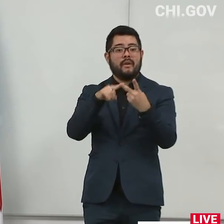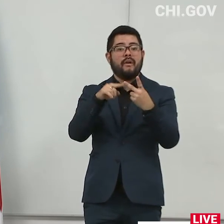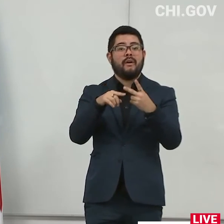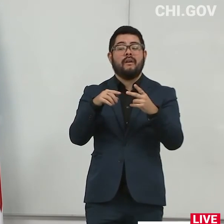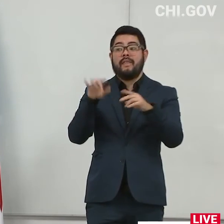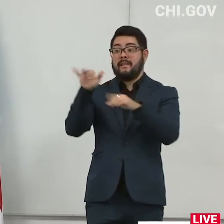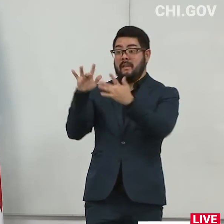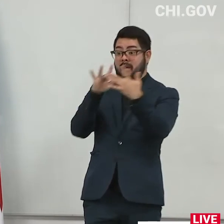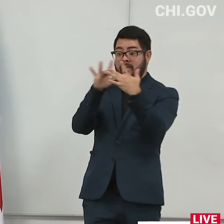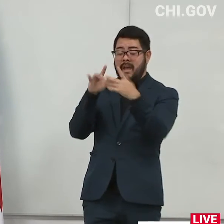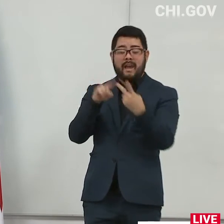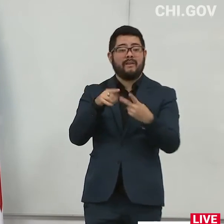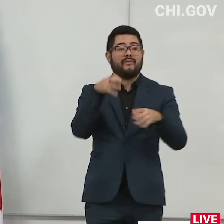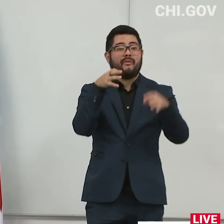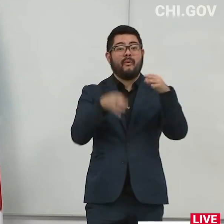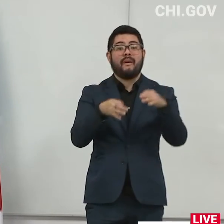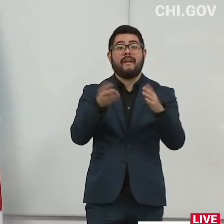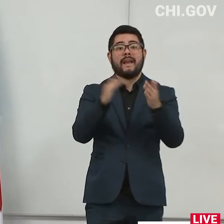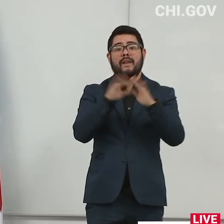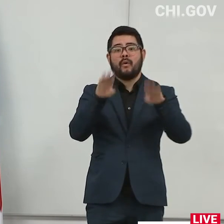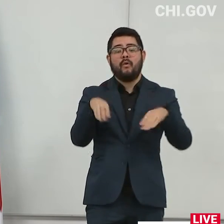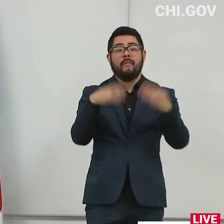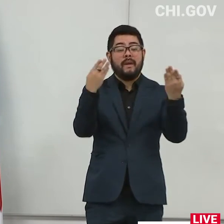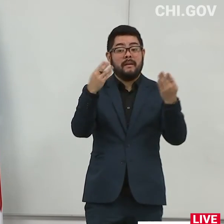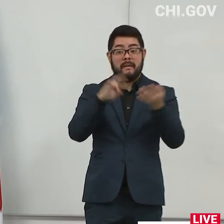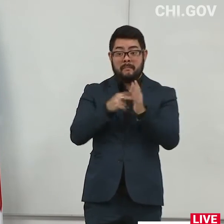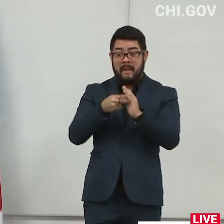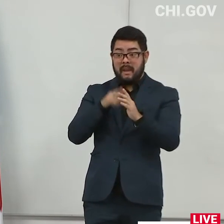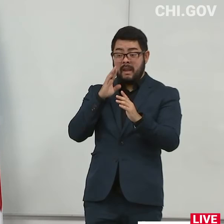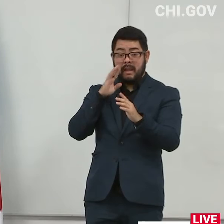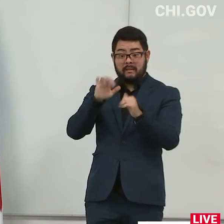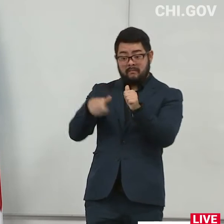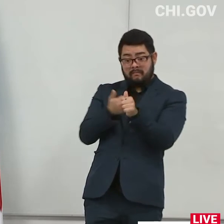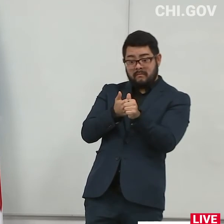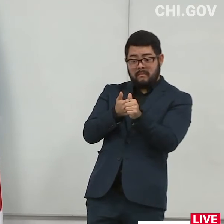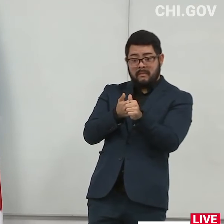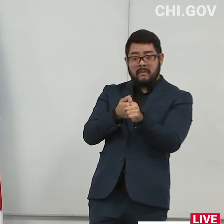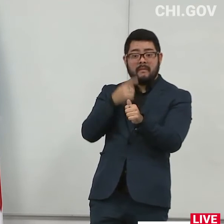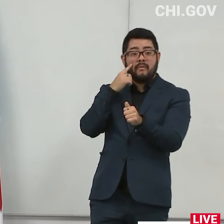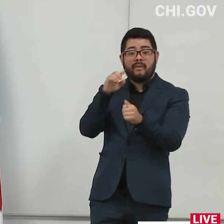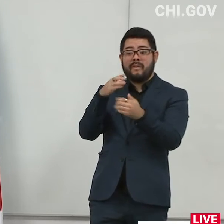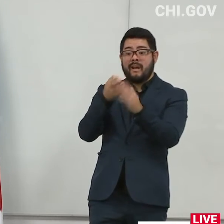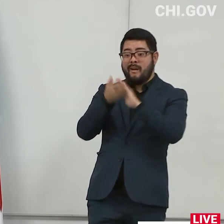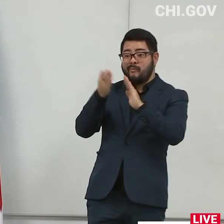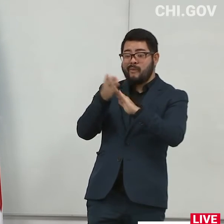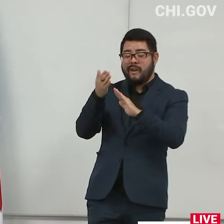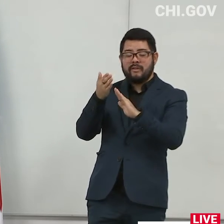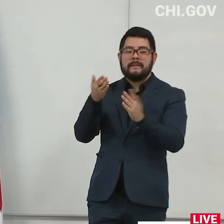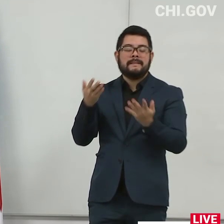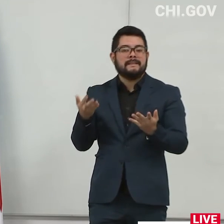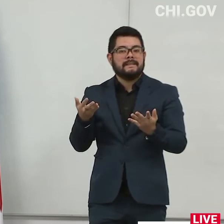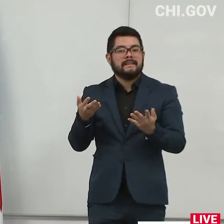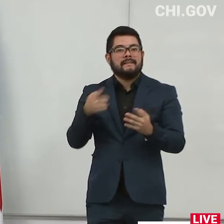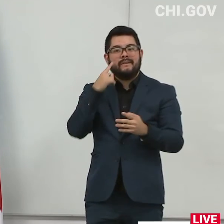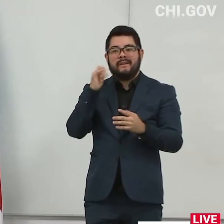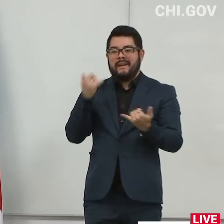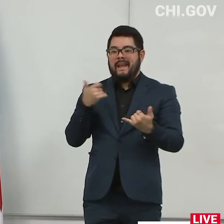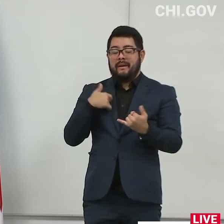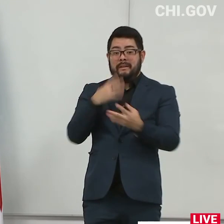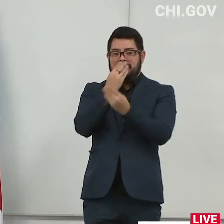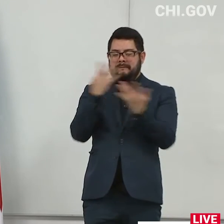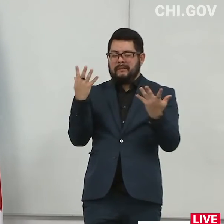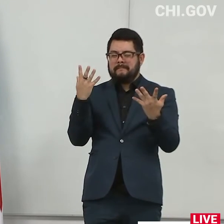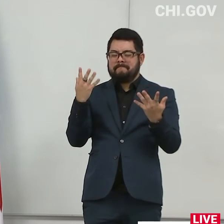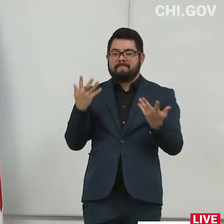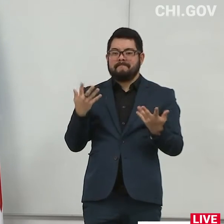has certainly helped. Is that attributable to Operation Legend? I honestly think it's too soon for us to know that. And there was another part